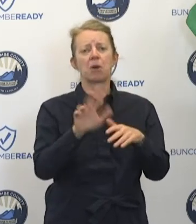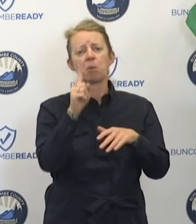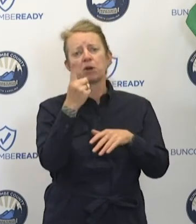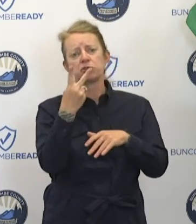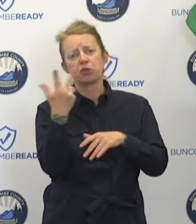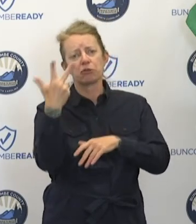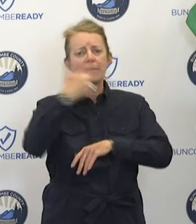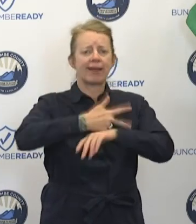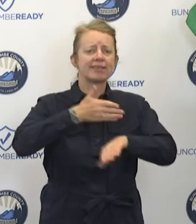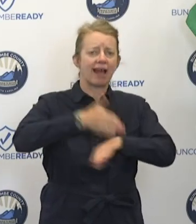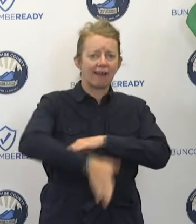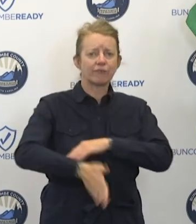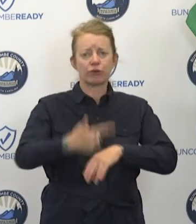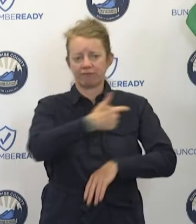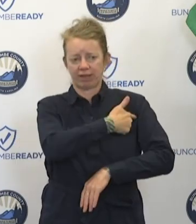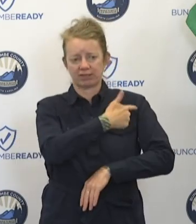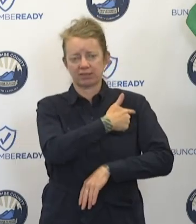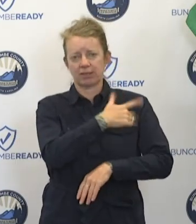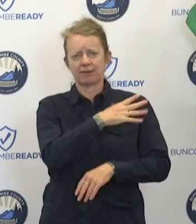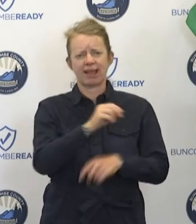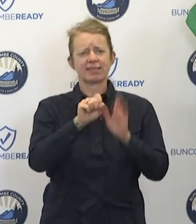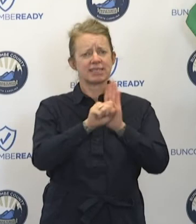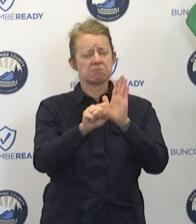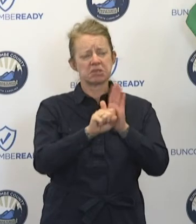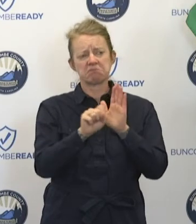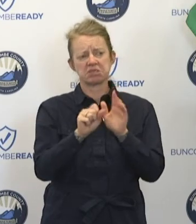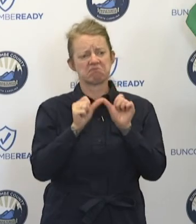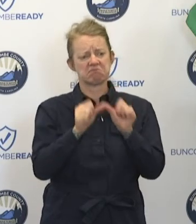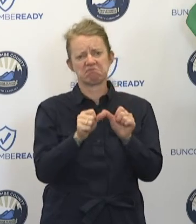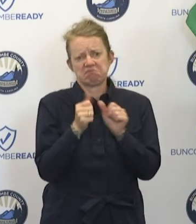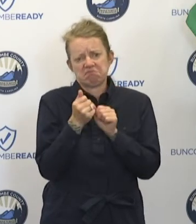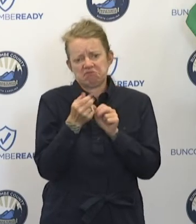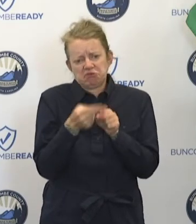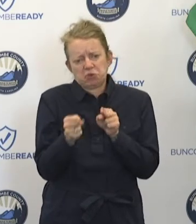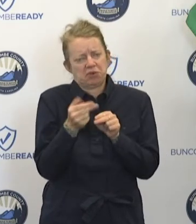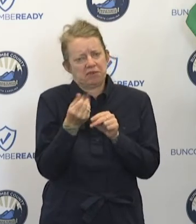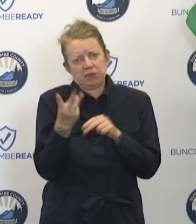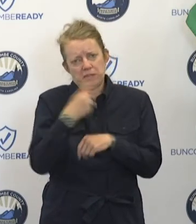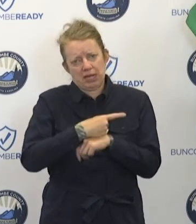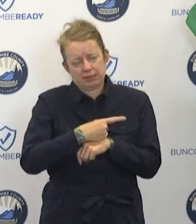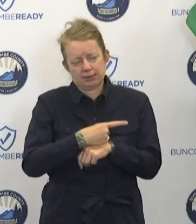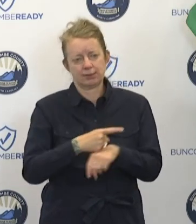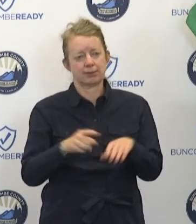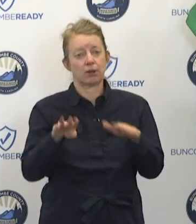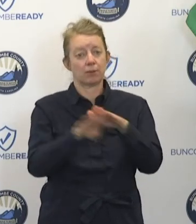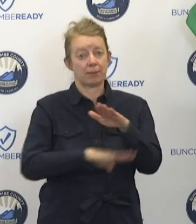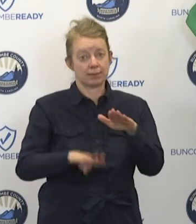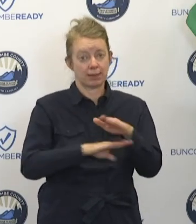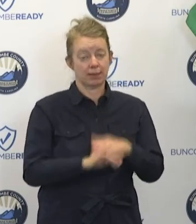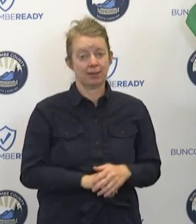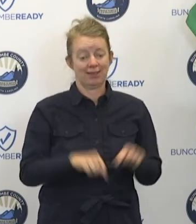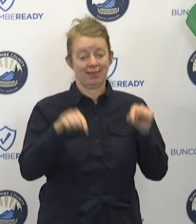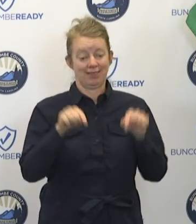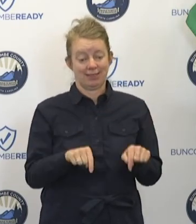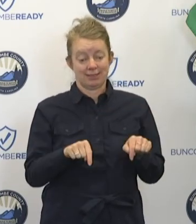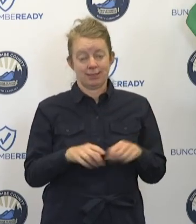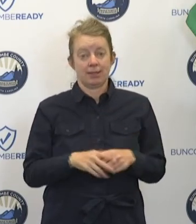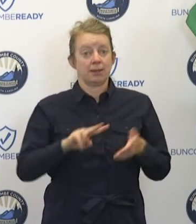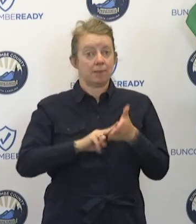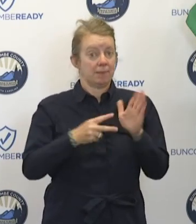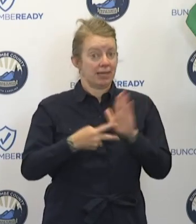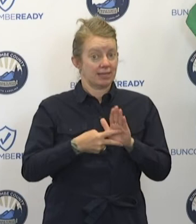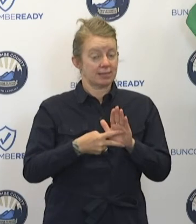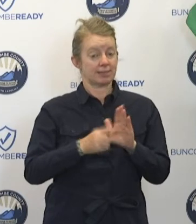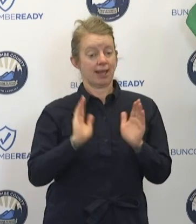and should only last a few days. The bottom line, this is a sign that the vaccine